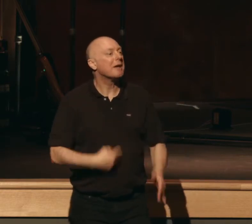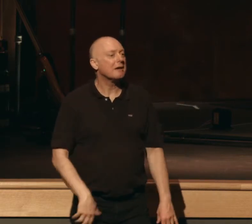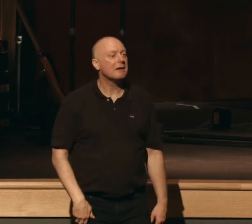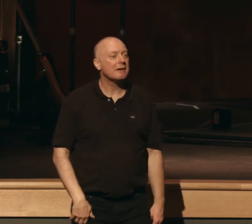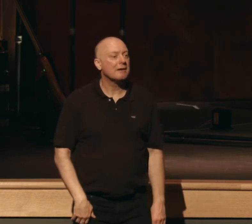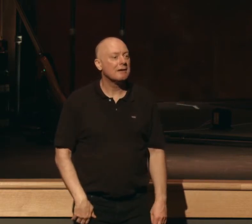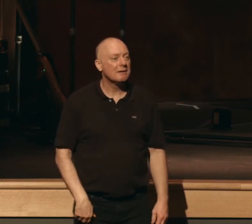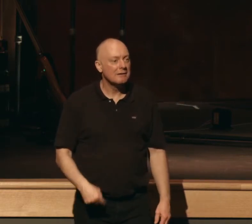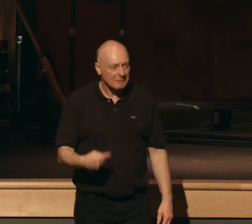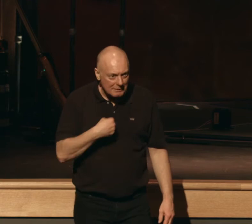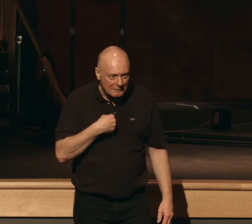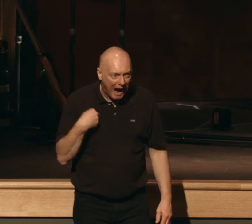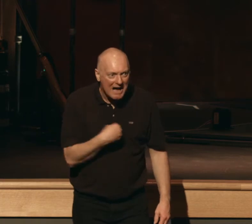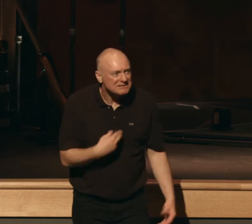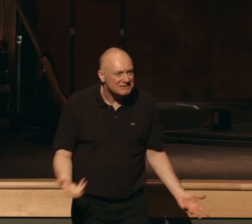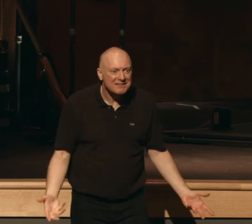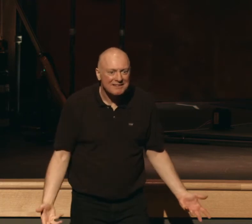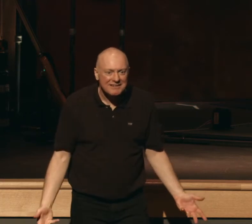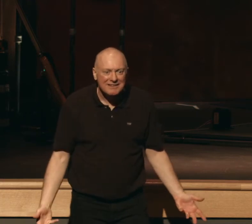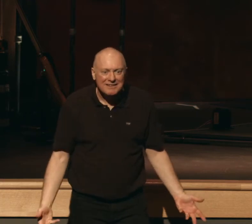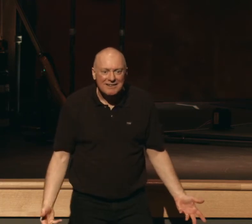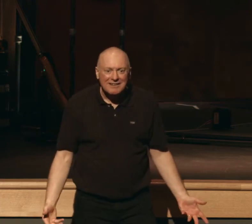The problem's with us.